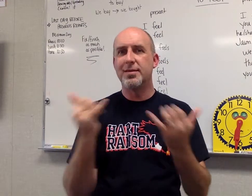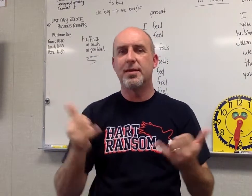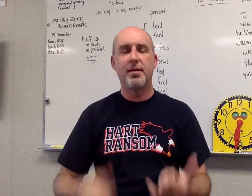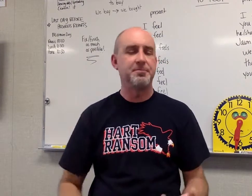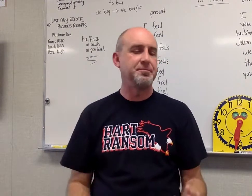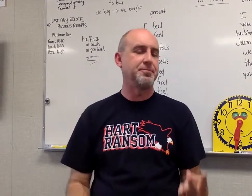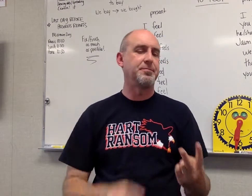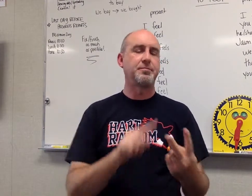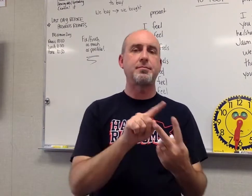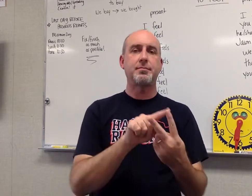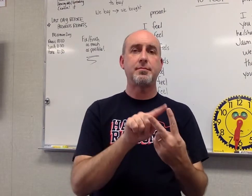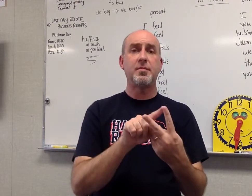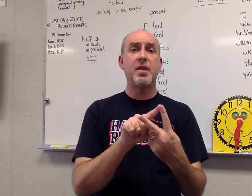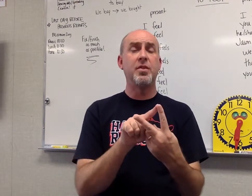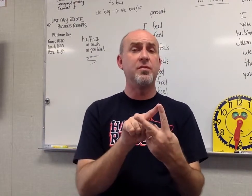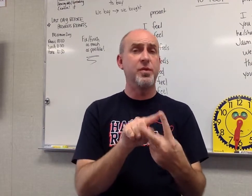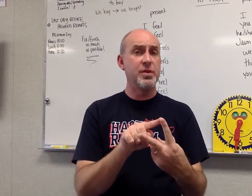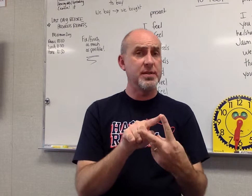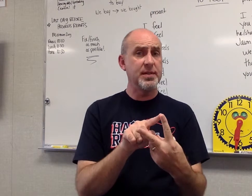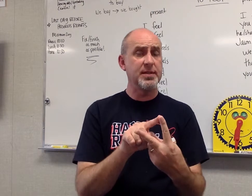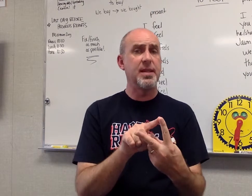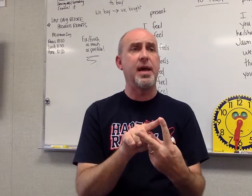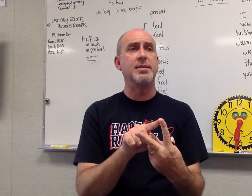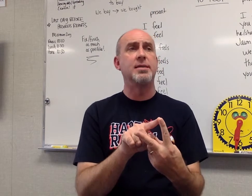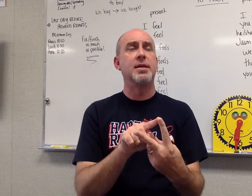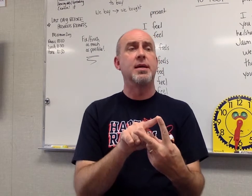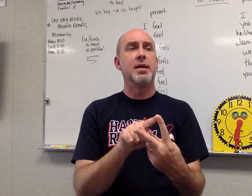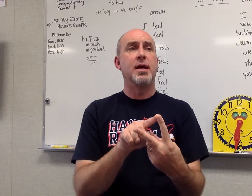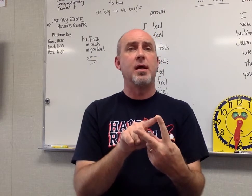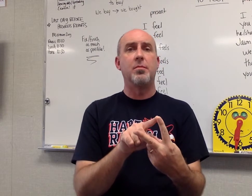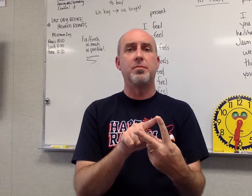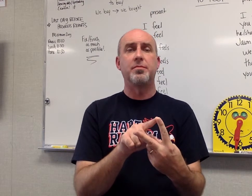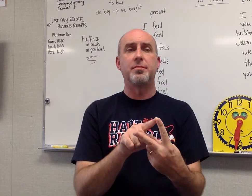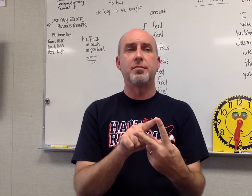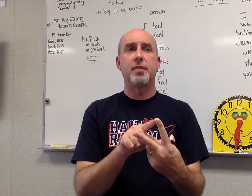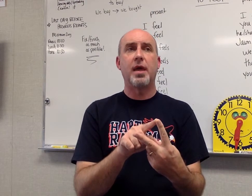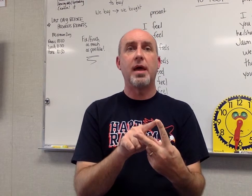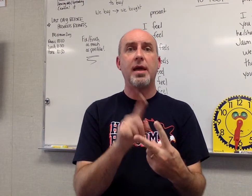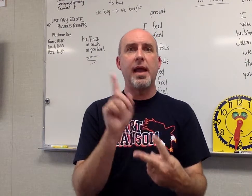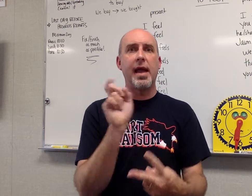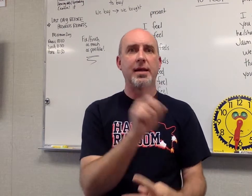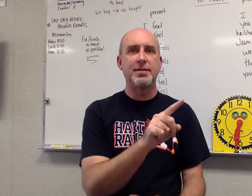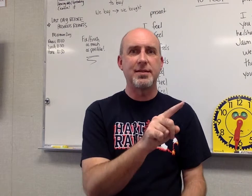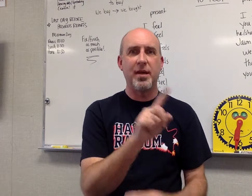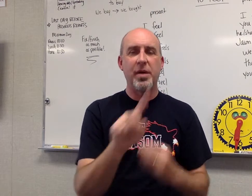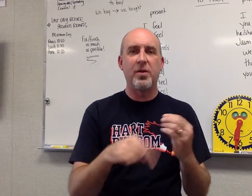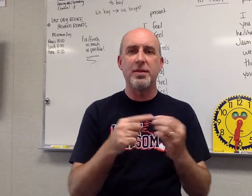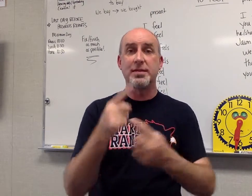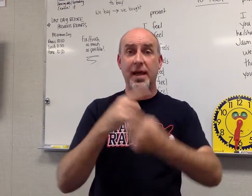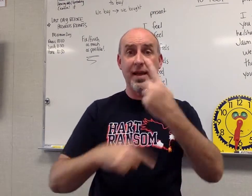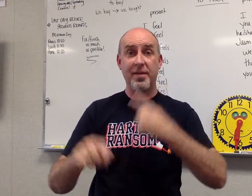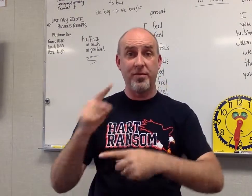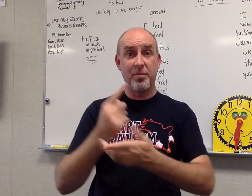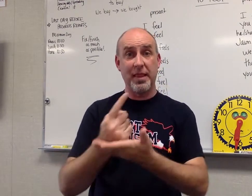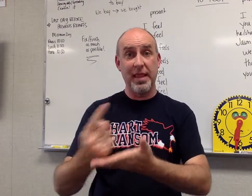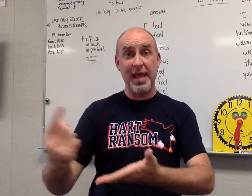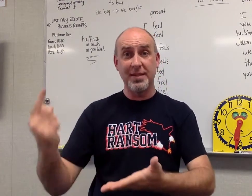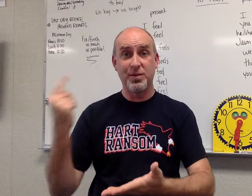today. The first is that I asked about the sign from last